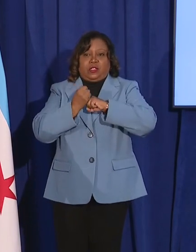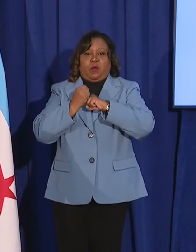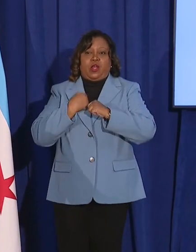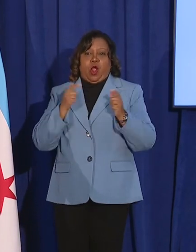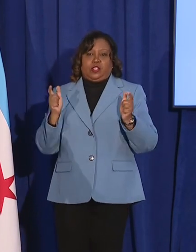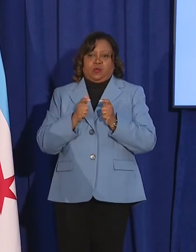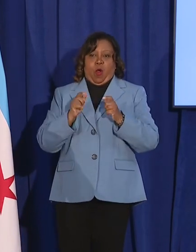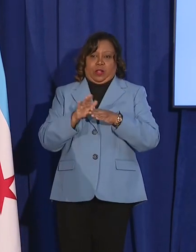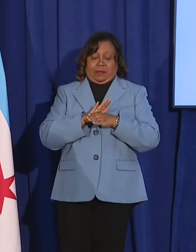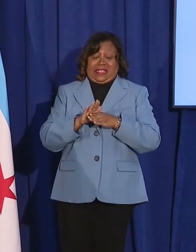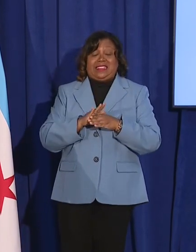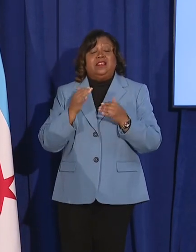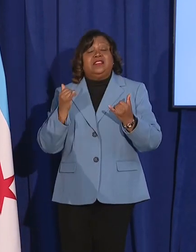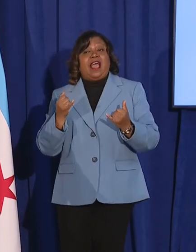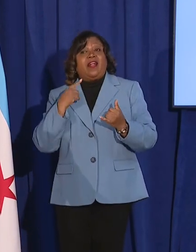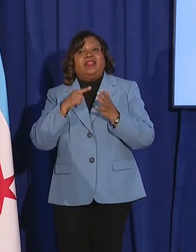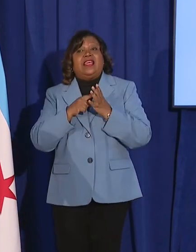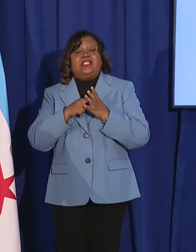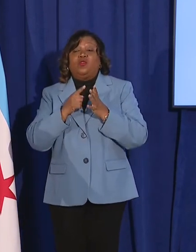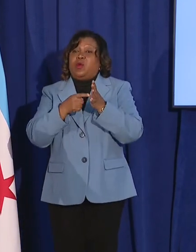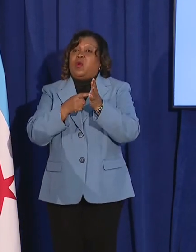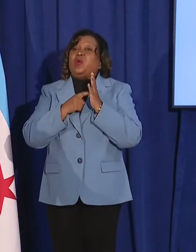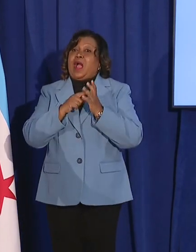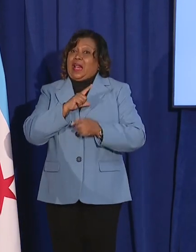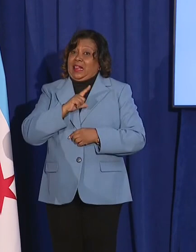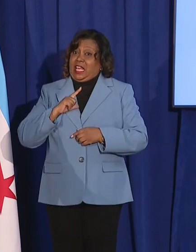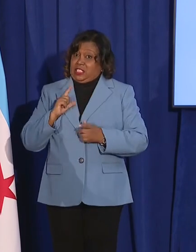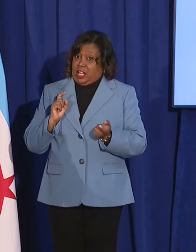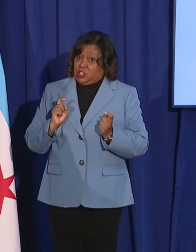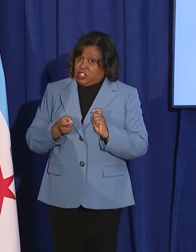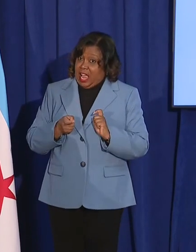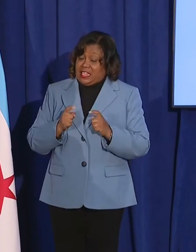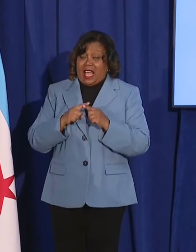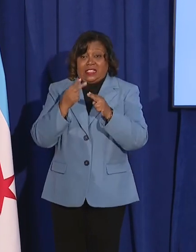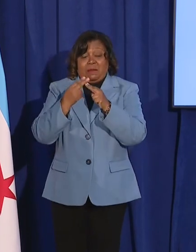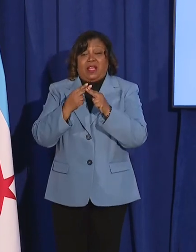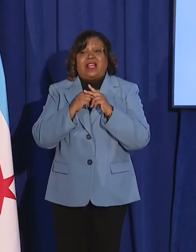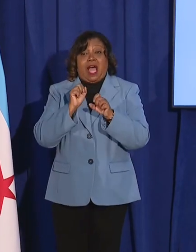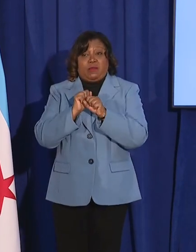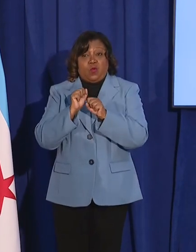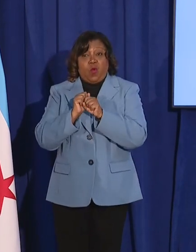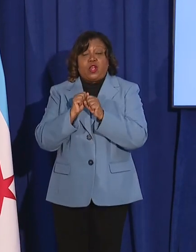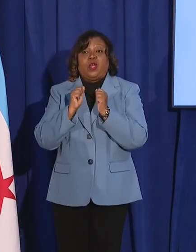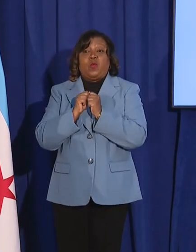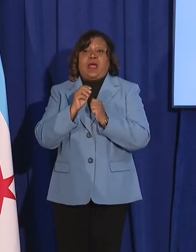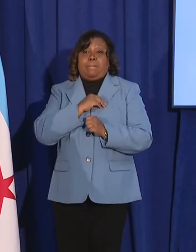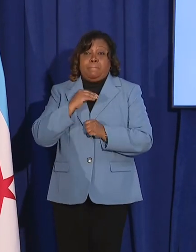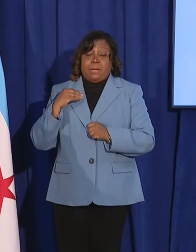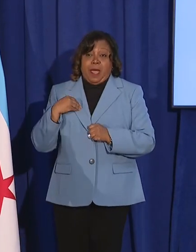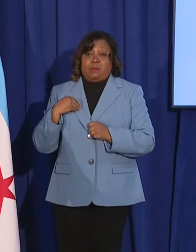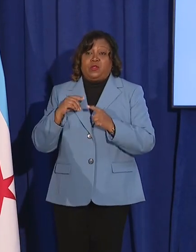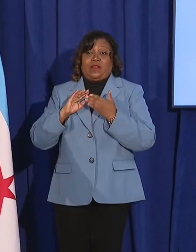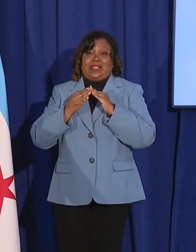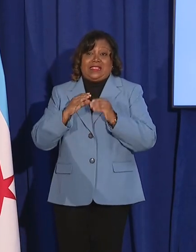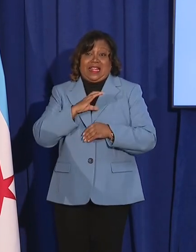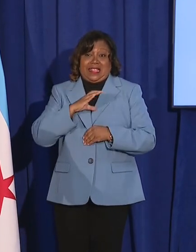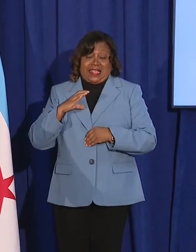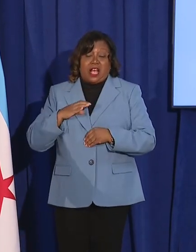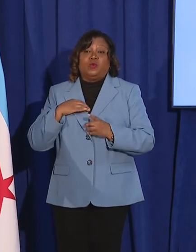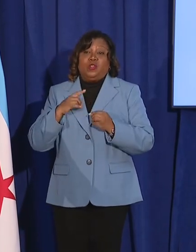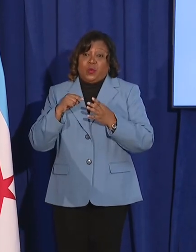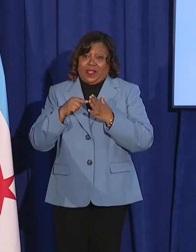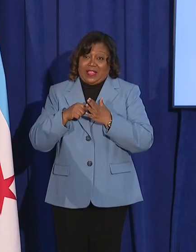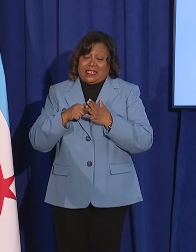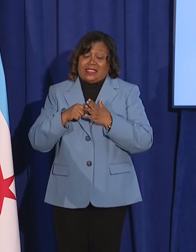our small businesses. Now, this is going to require legislative change, and as I mentioned, I'll be working with members of the City Council so that we do